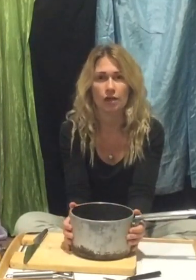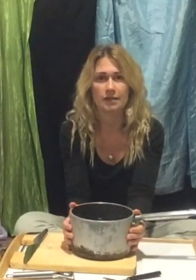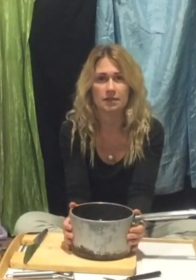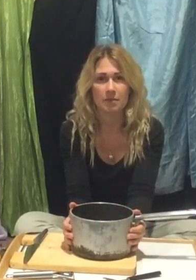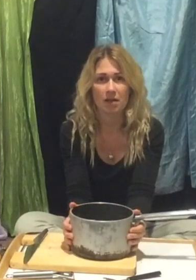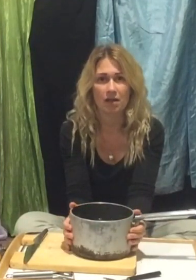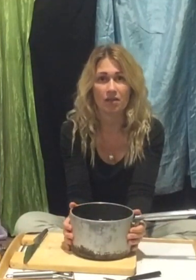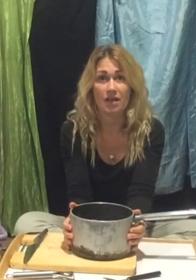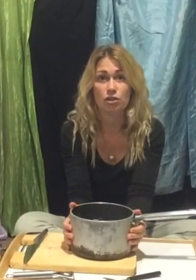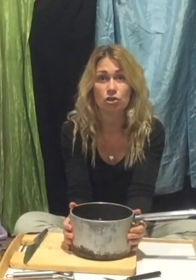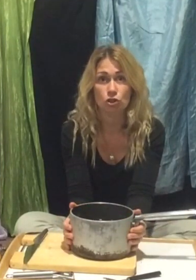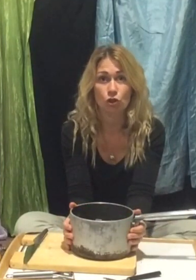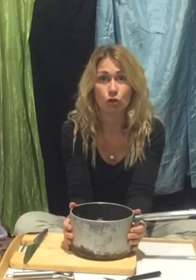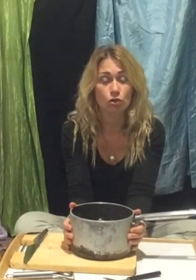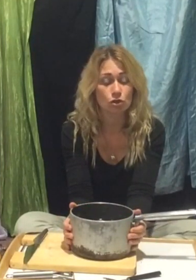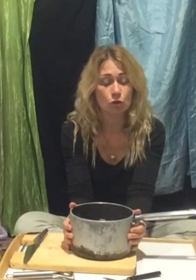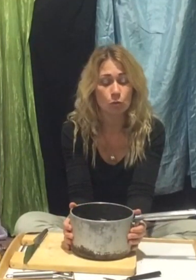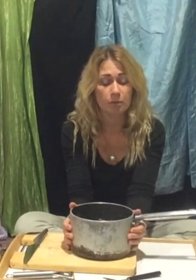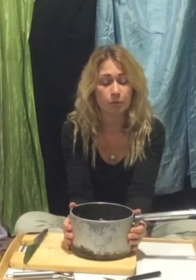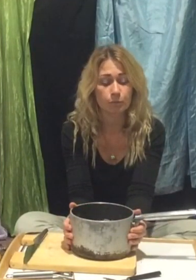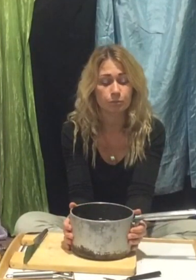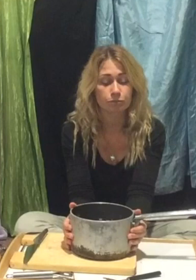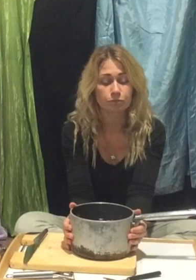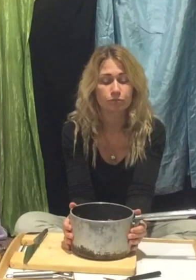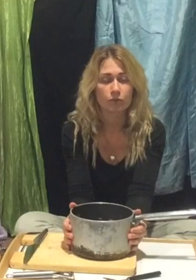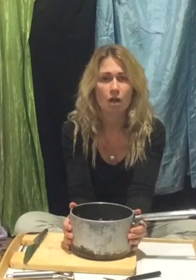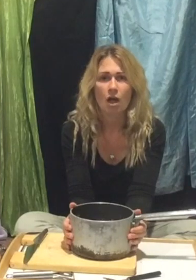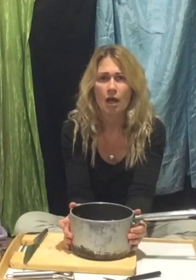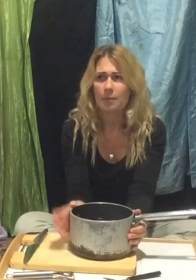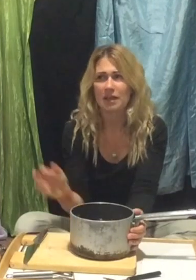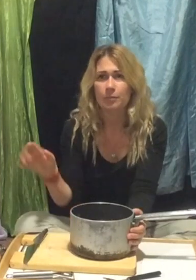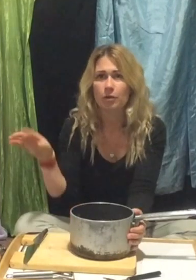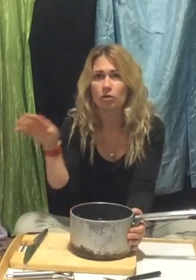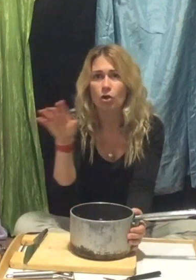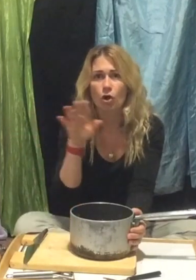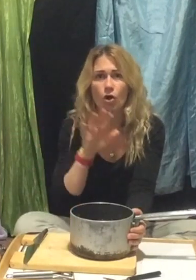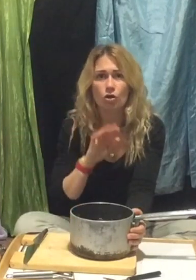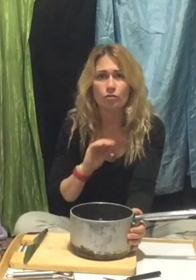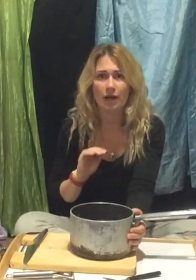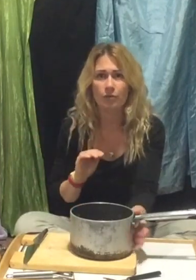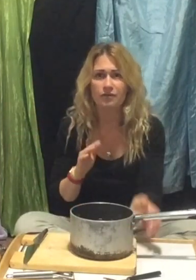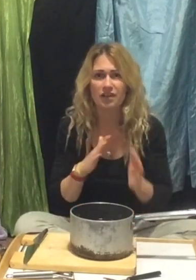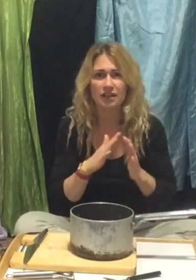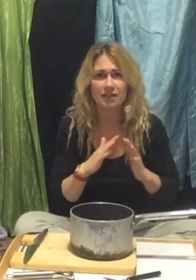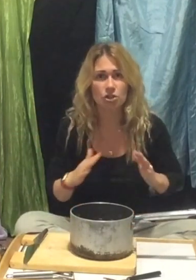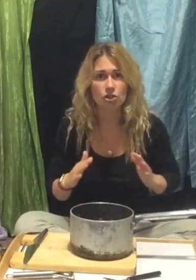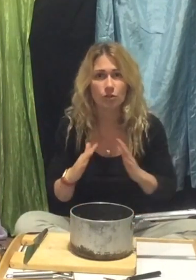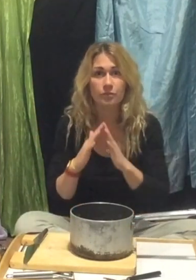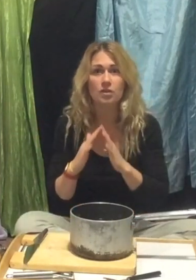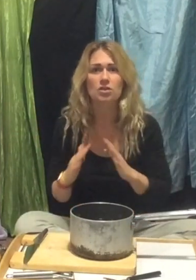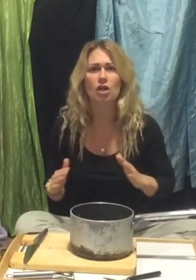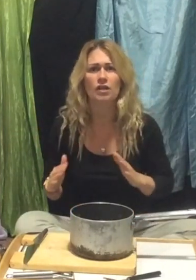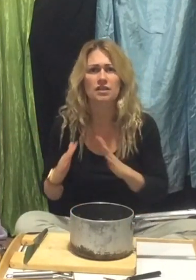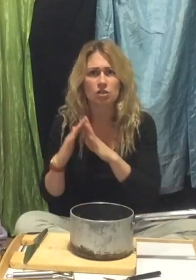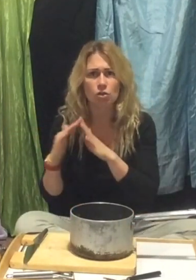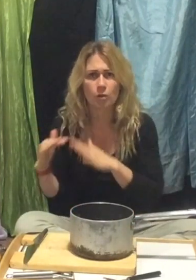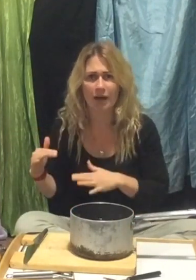started to make their stone soup. People all around the village started to come